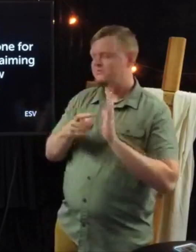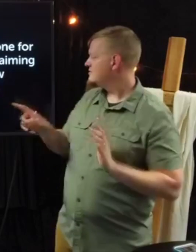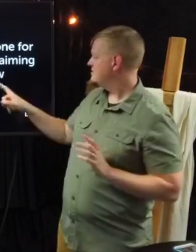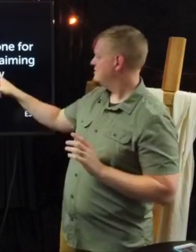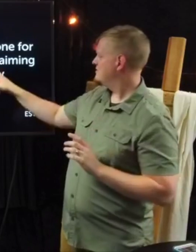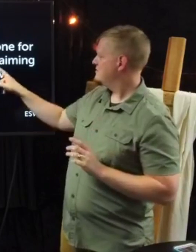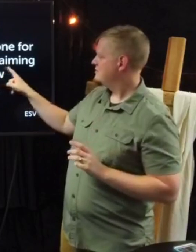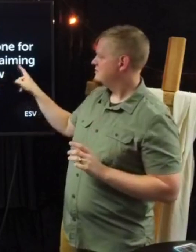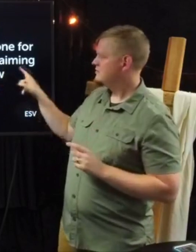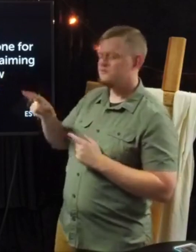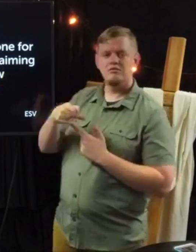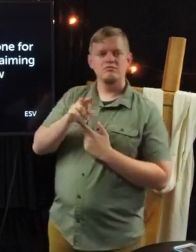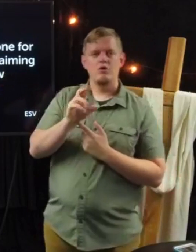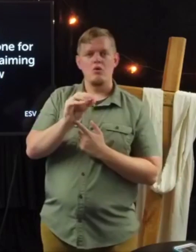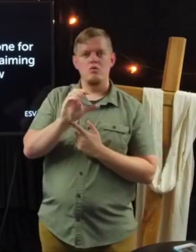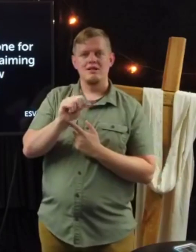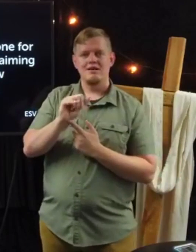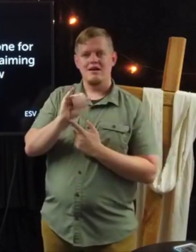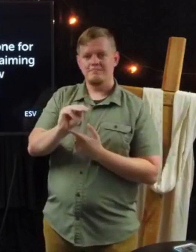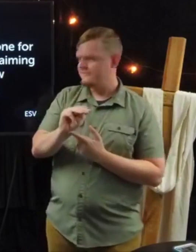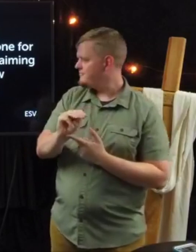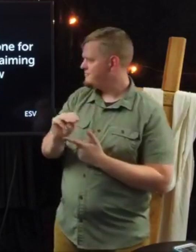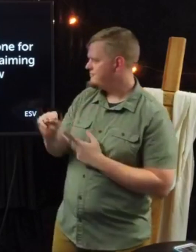But you notice here it says proclaiming.